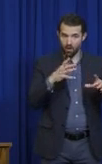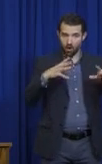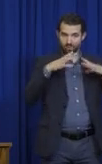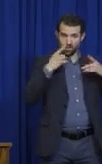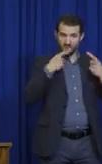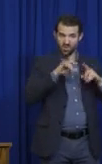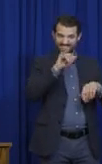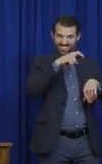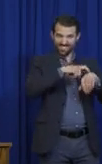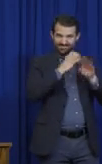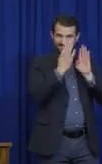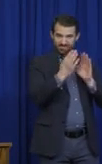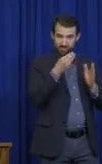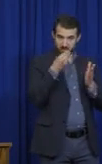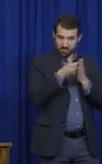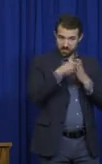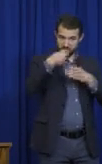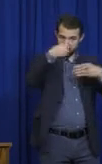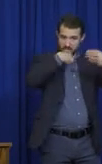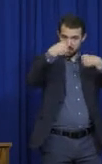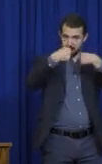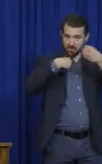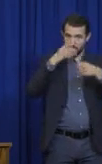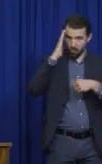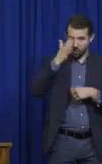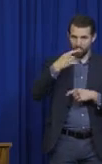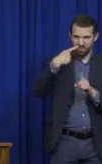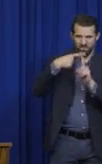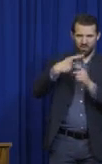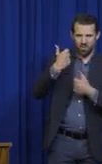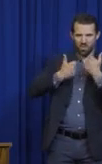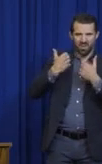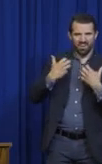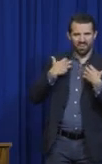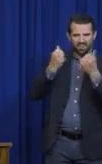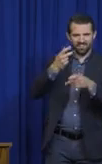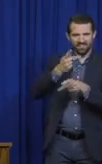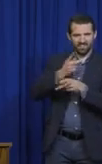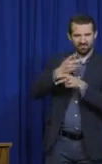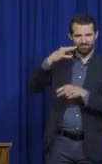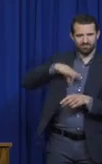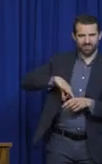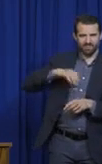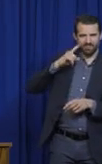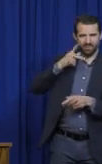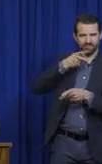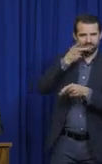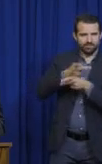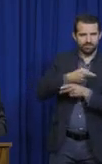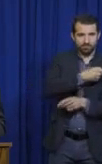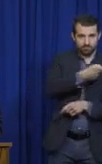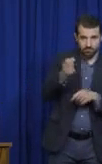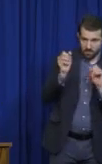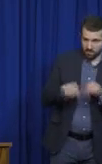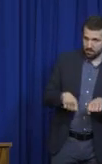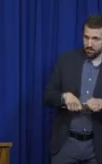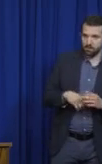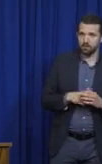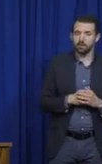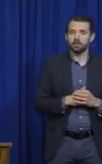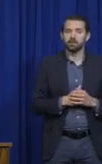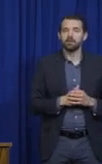and do we know what health care benefits are being provided to workers at this time? So Kara asks about some of the specifics